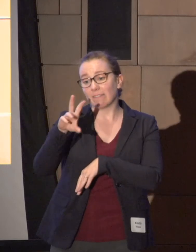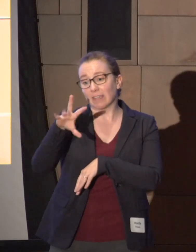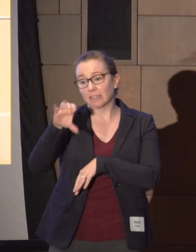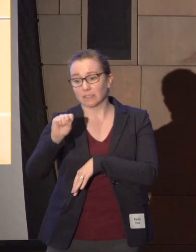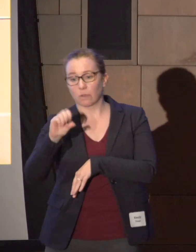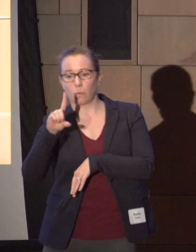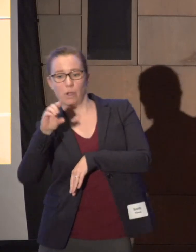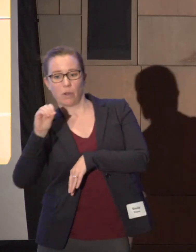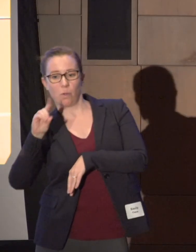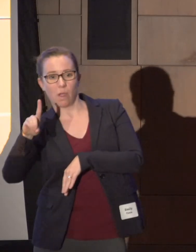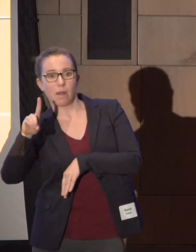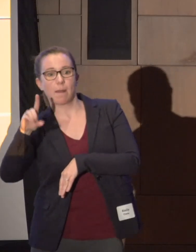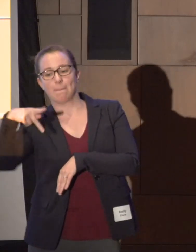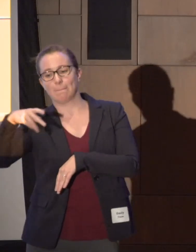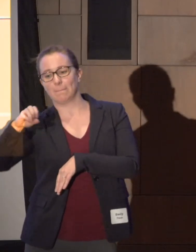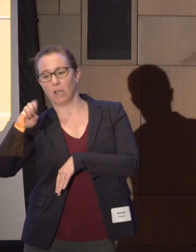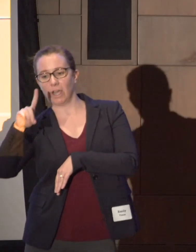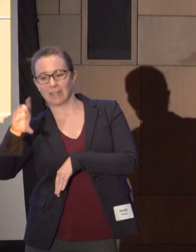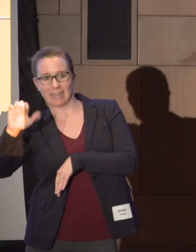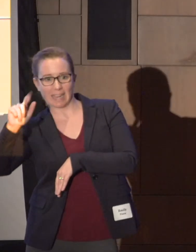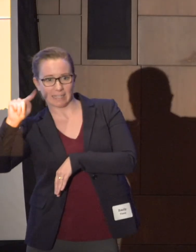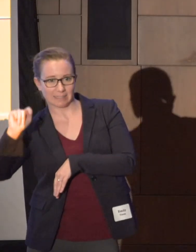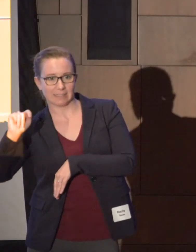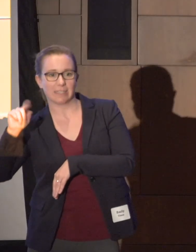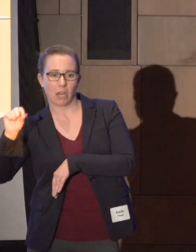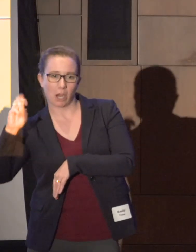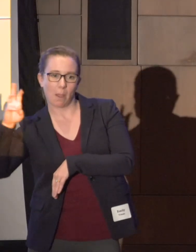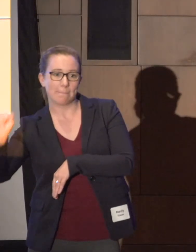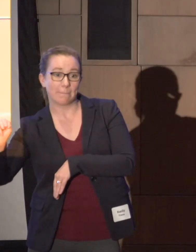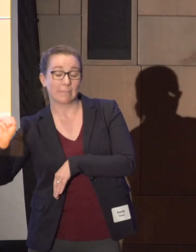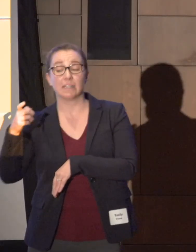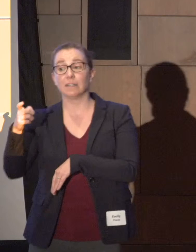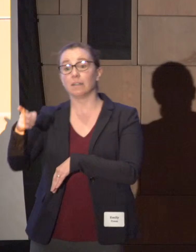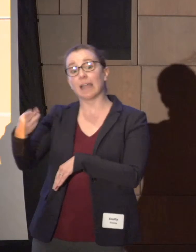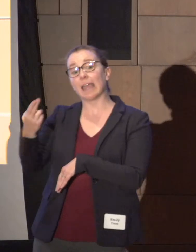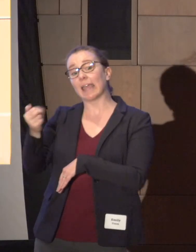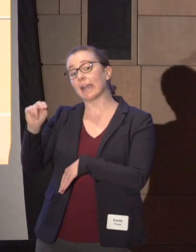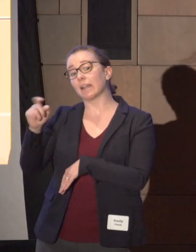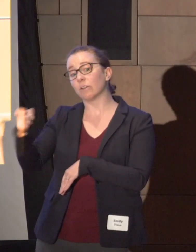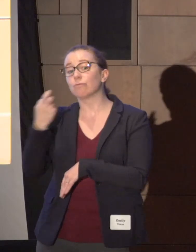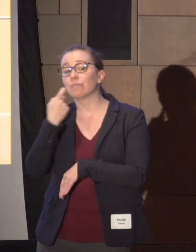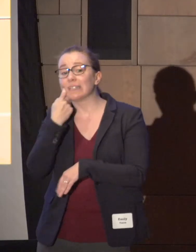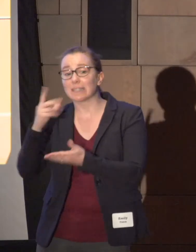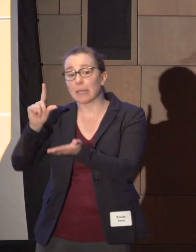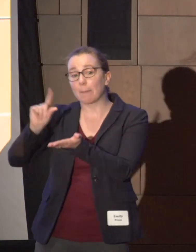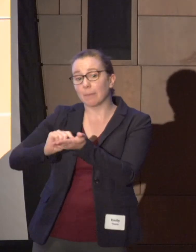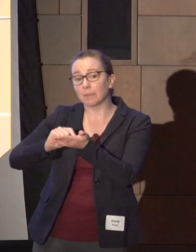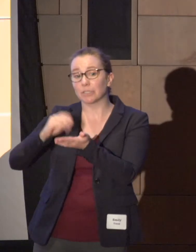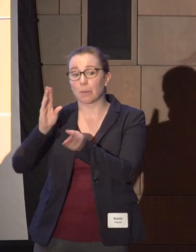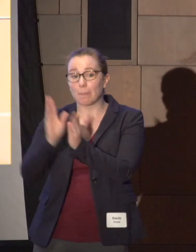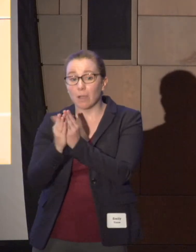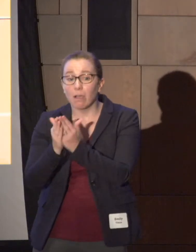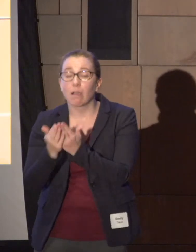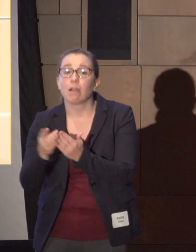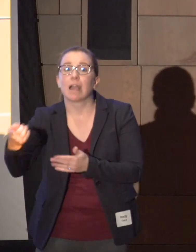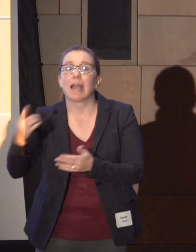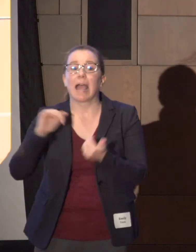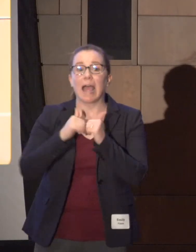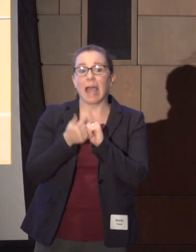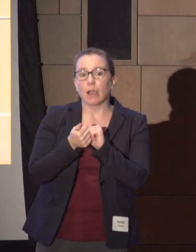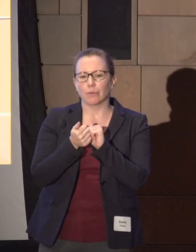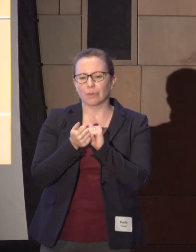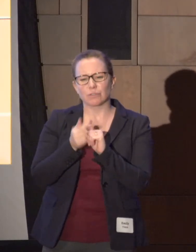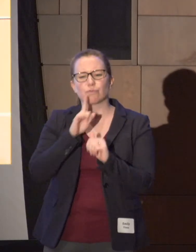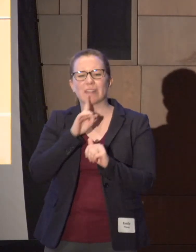civics101podcast.com. In addition, Hannah and Nick recently published a book called A User's Guide to Democracy, a crash course in how the U.S.